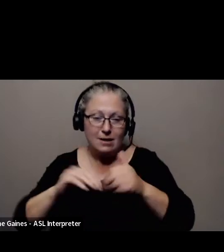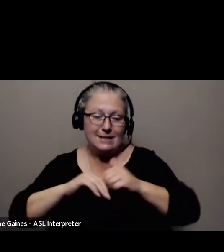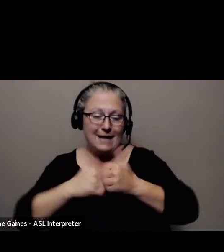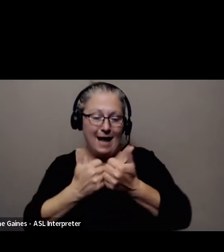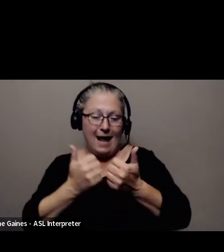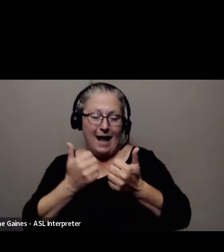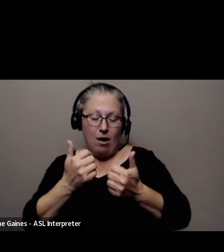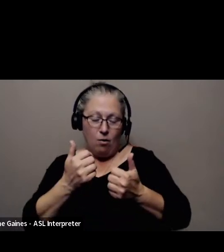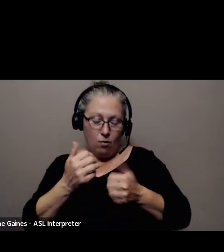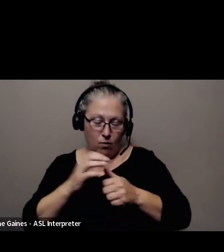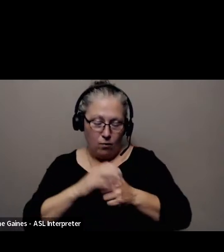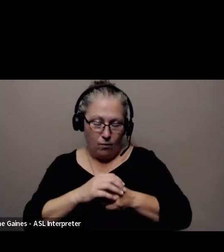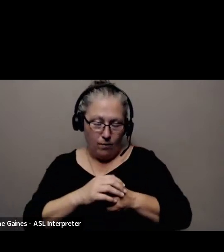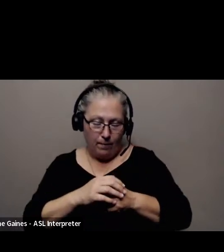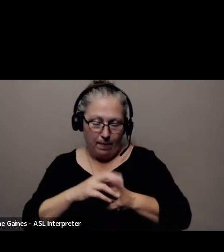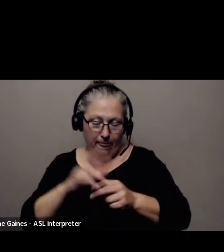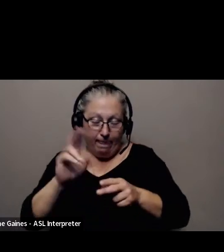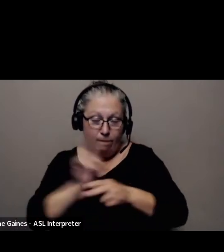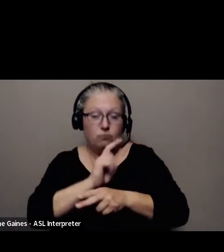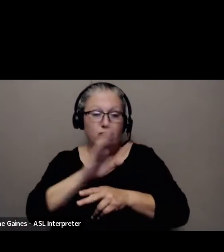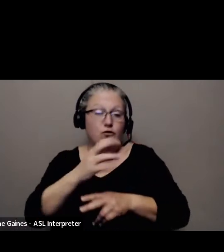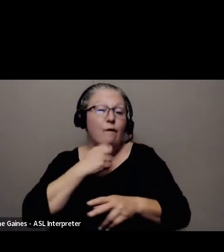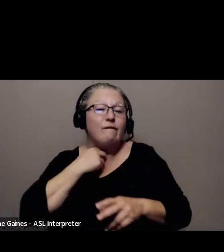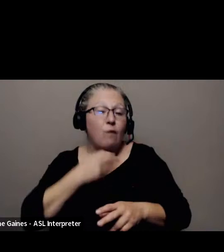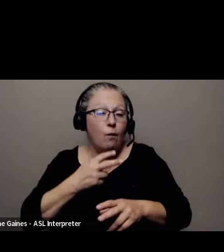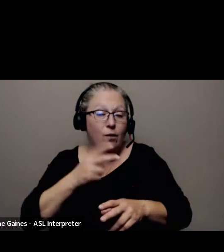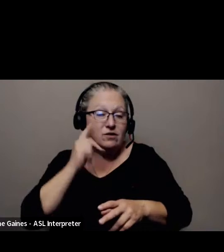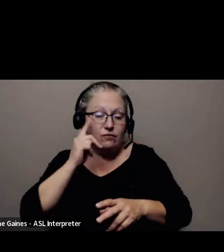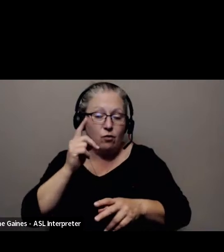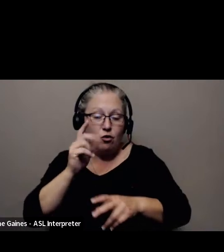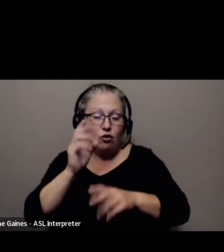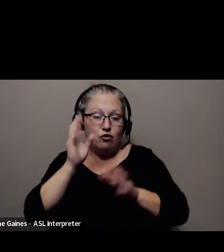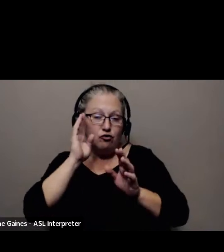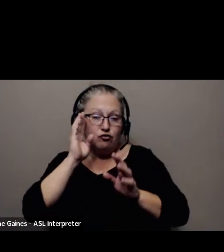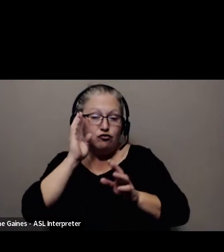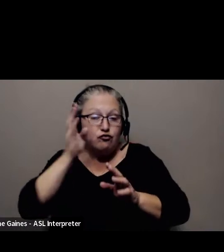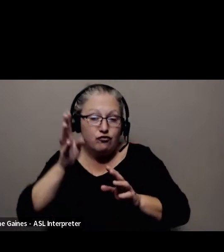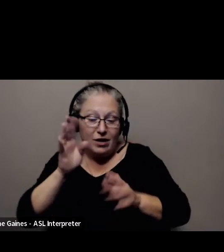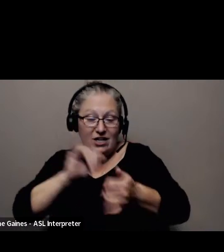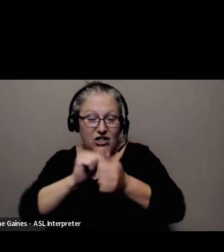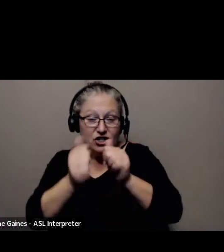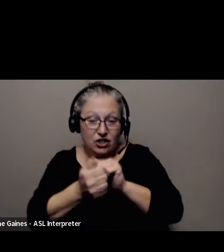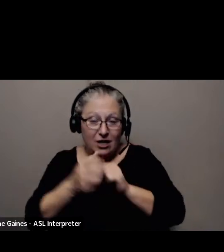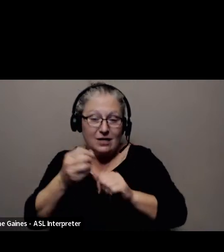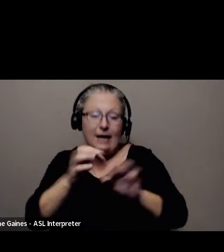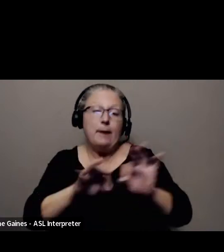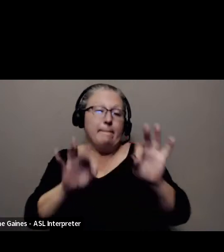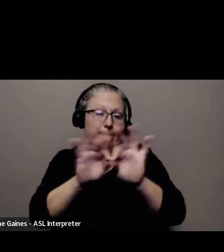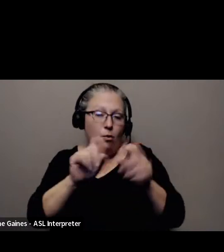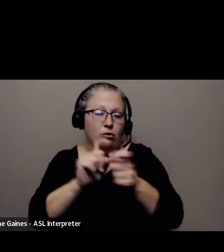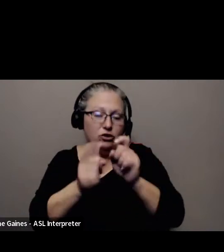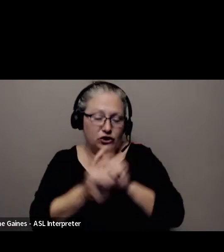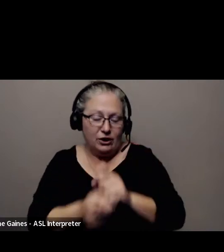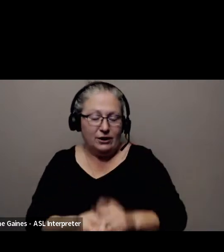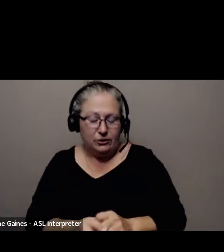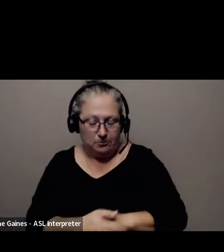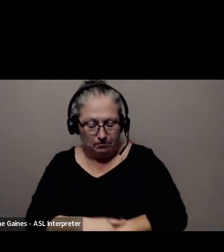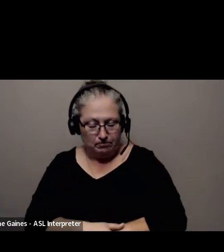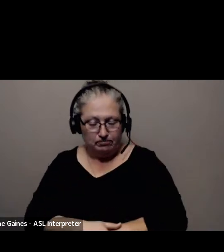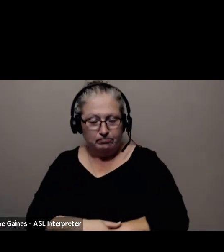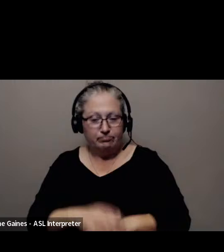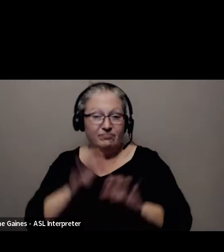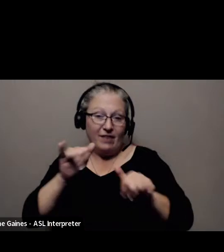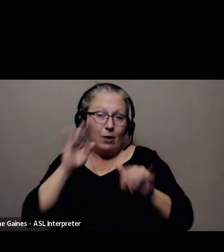to use your voice to create change, to create important change. So yeah, that'll